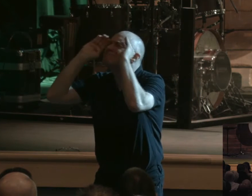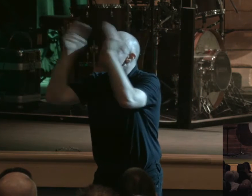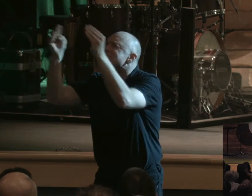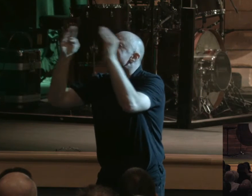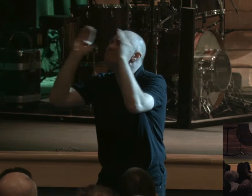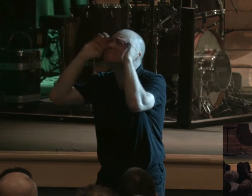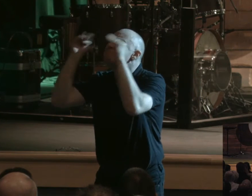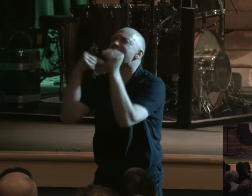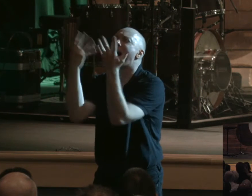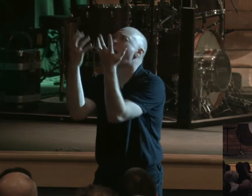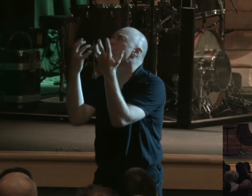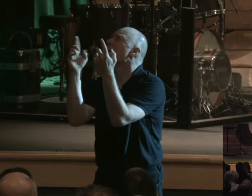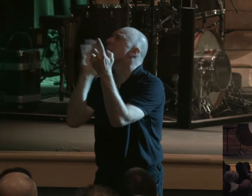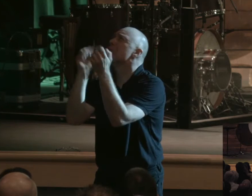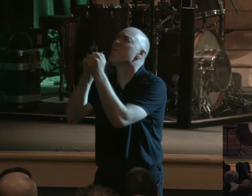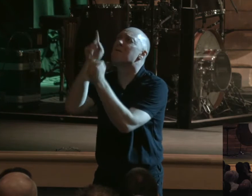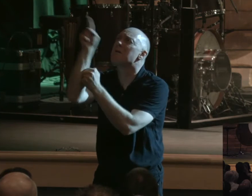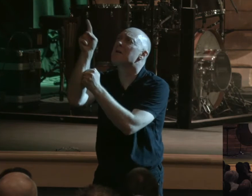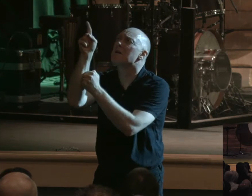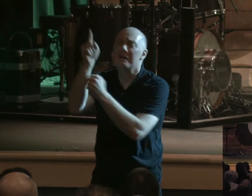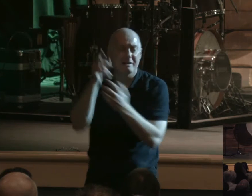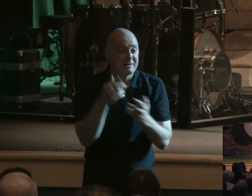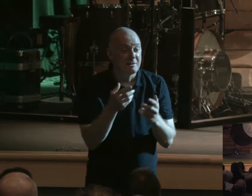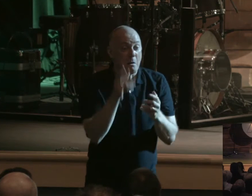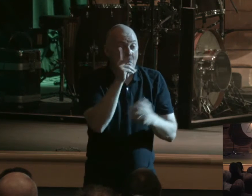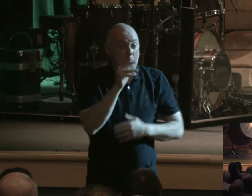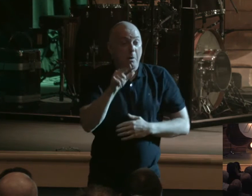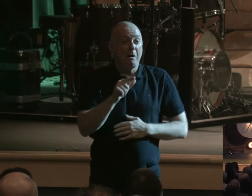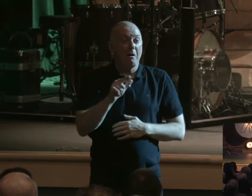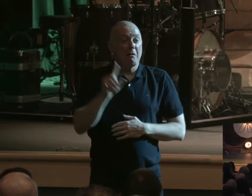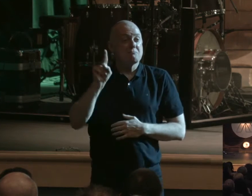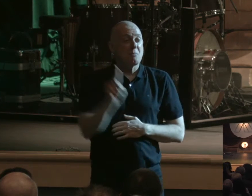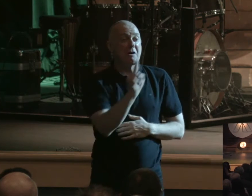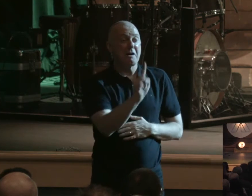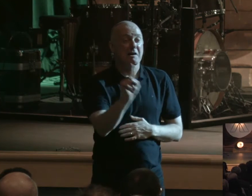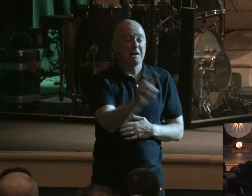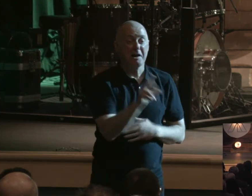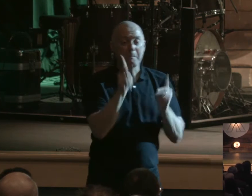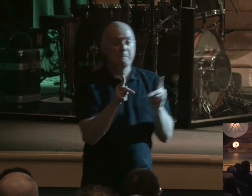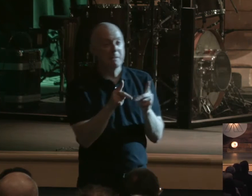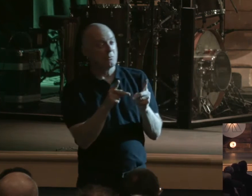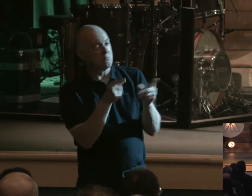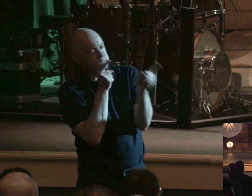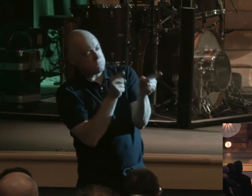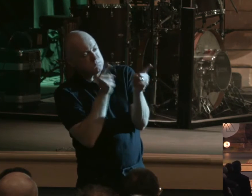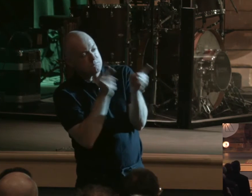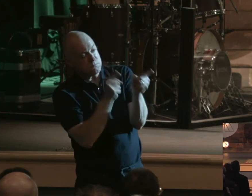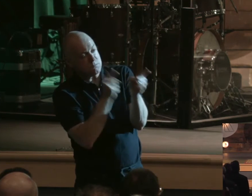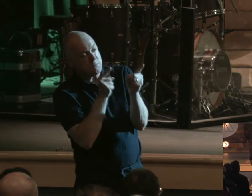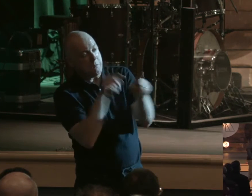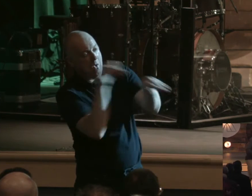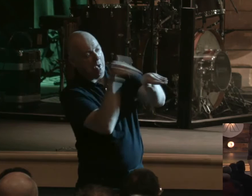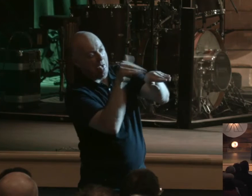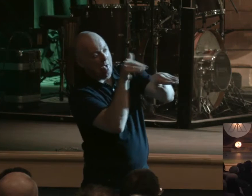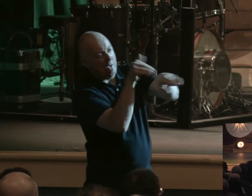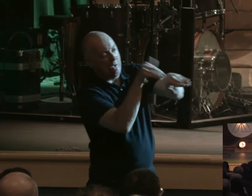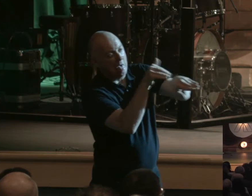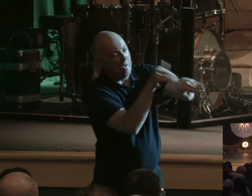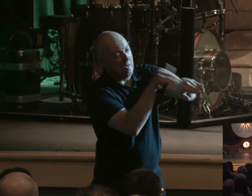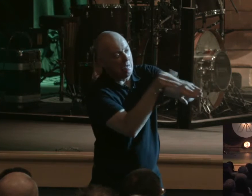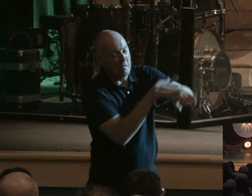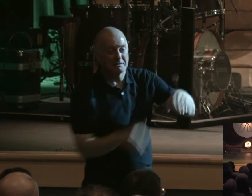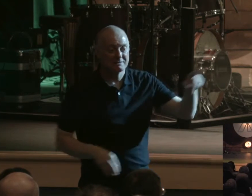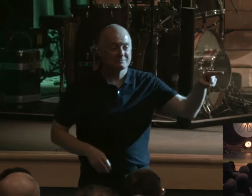glory with Christ, with the gospel. He's walking, and people keep trying to throw arrows at him and distract him. And if he's